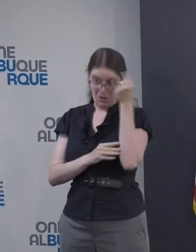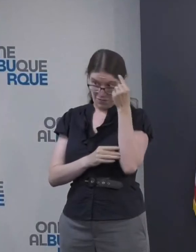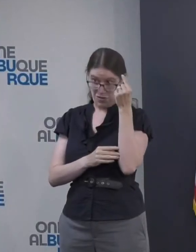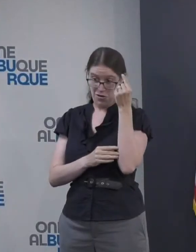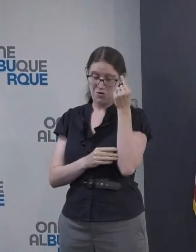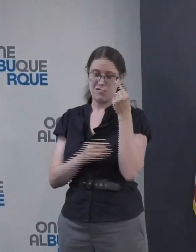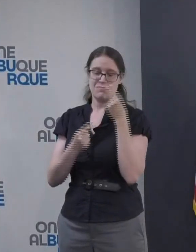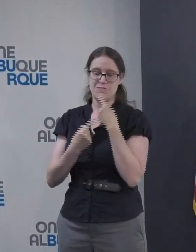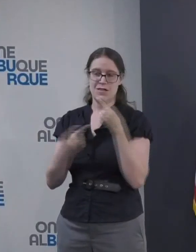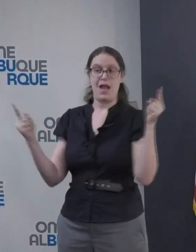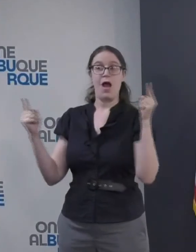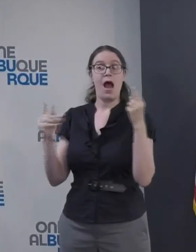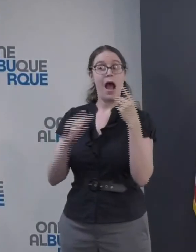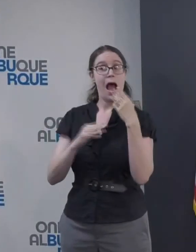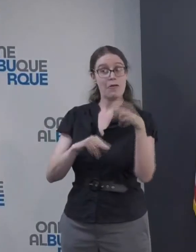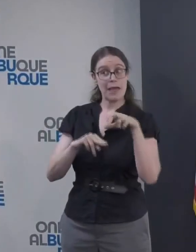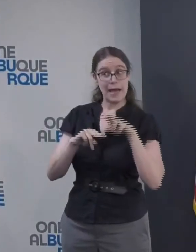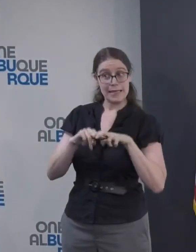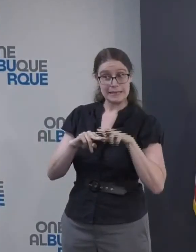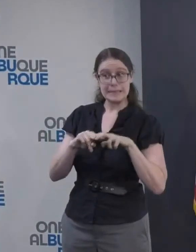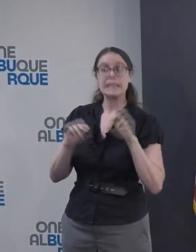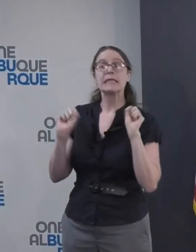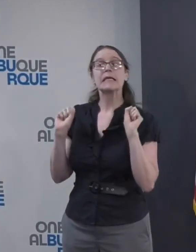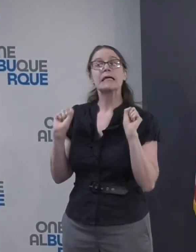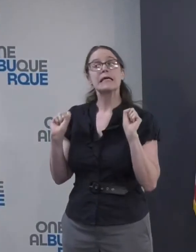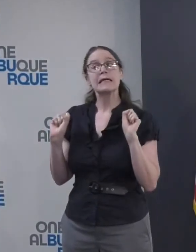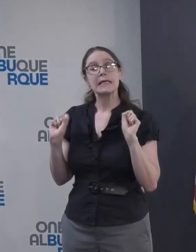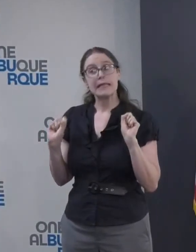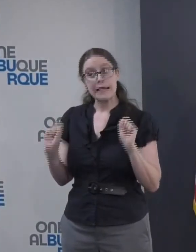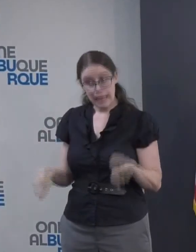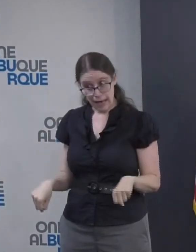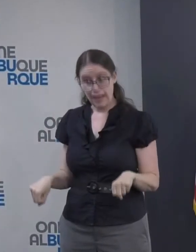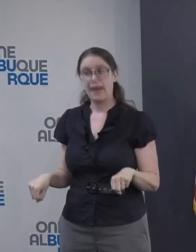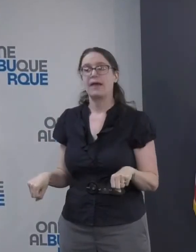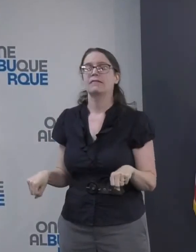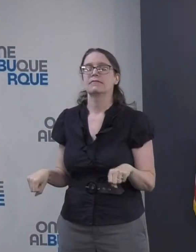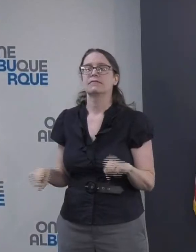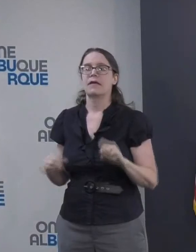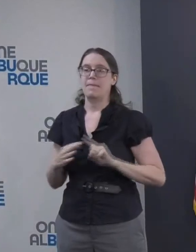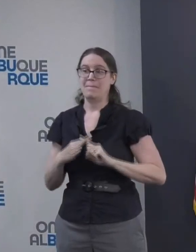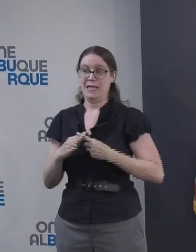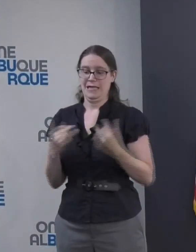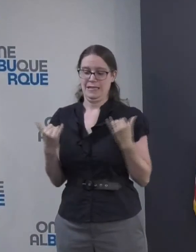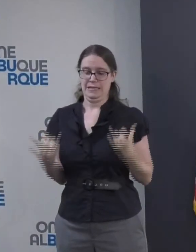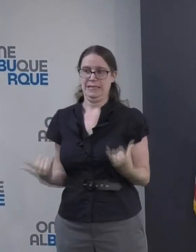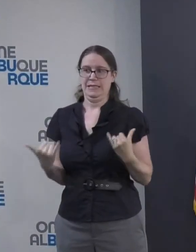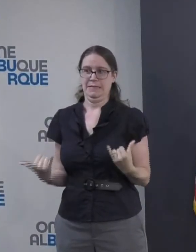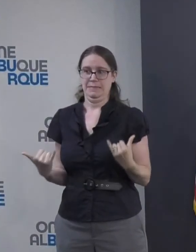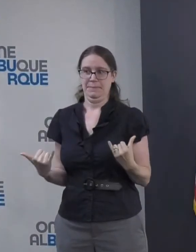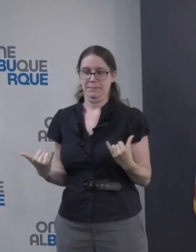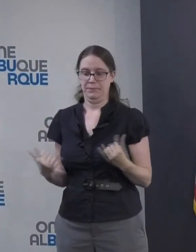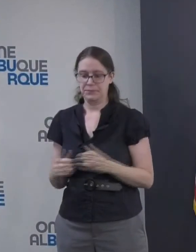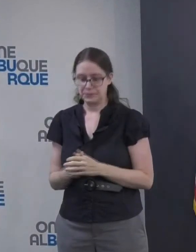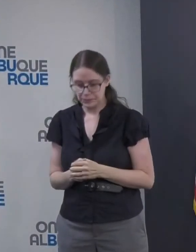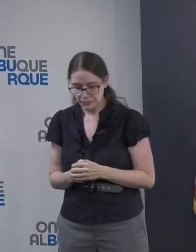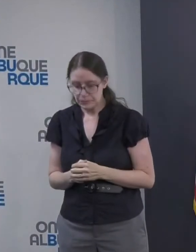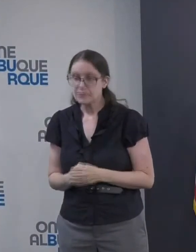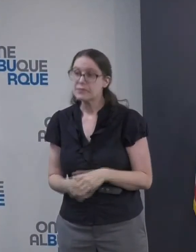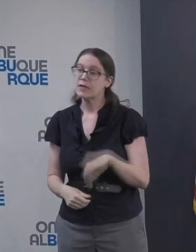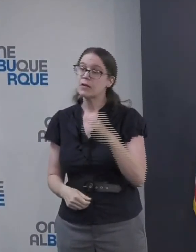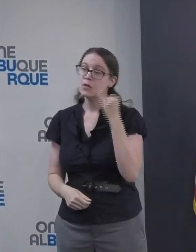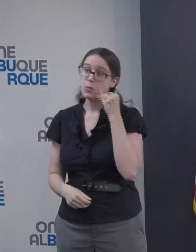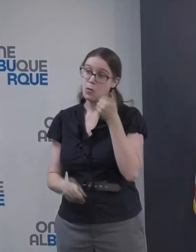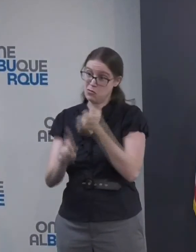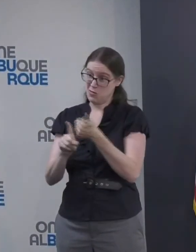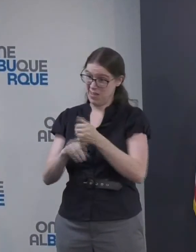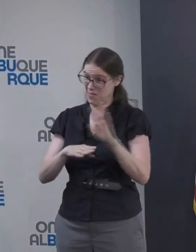restaurants with outdoor seating or with patio seating that wish to utilize that can begin doing so effective today. If you are a